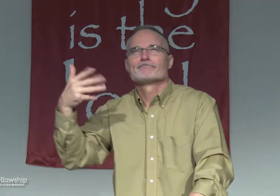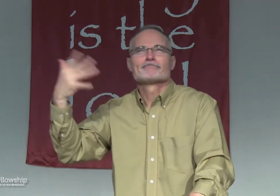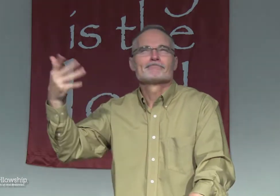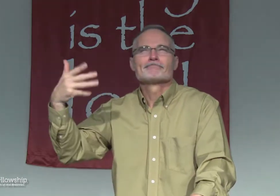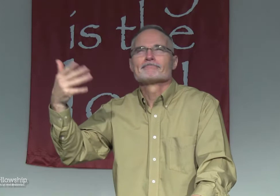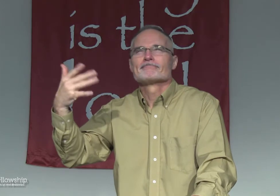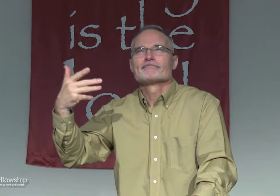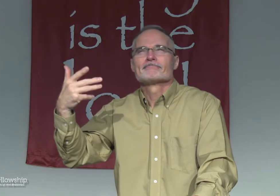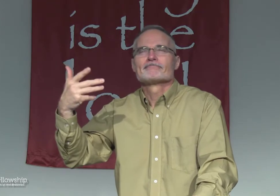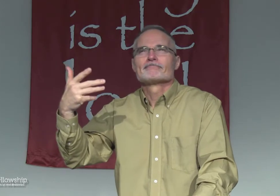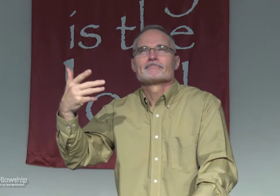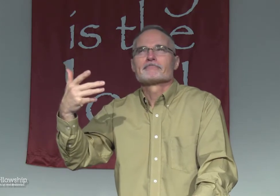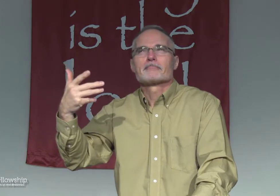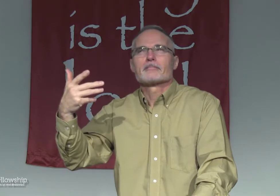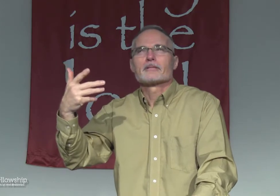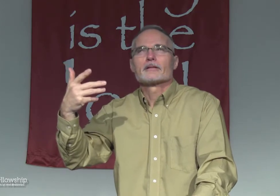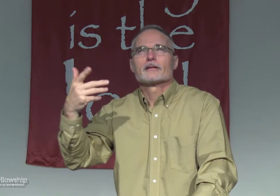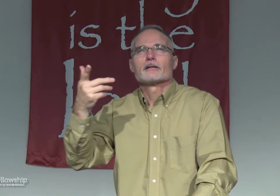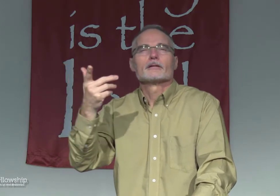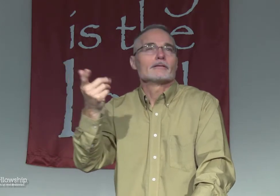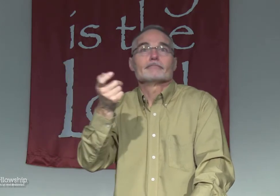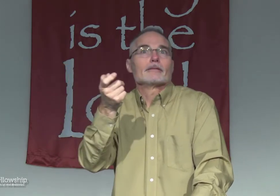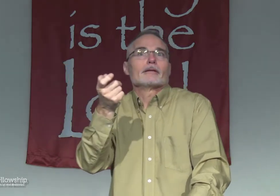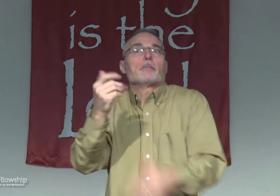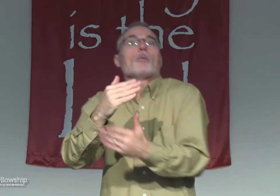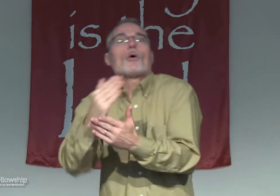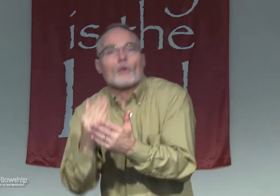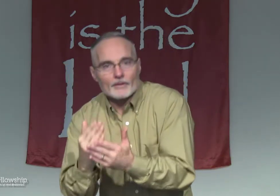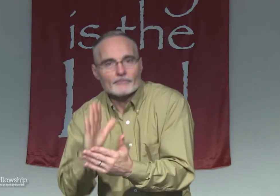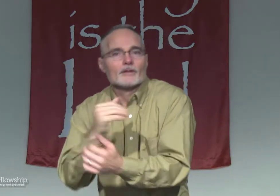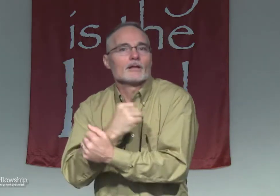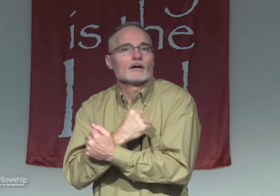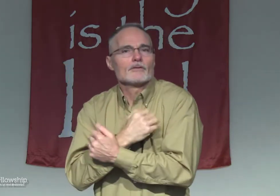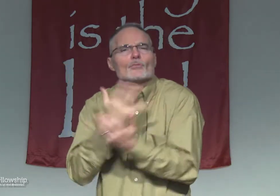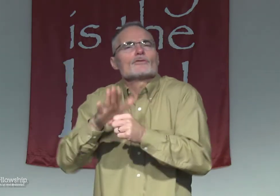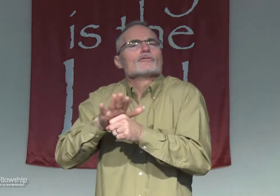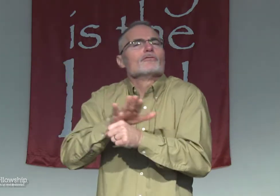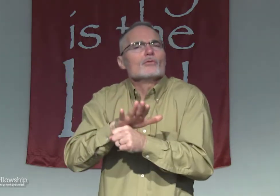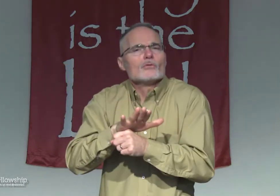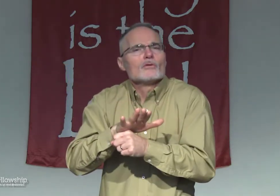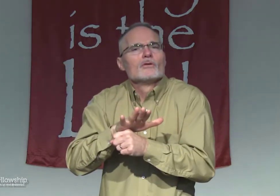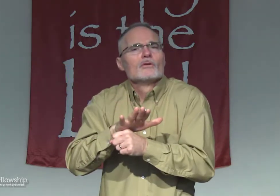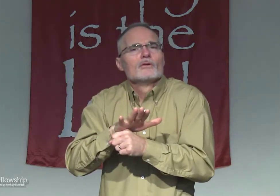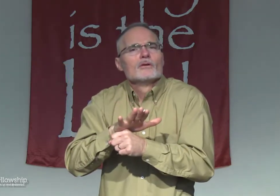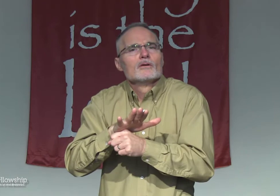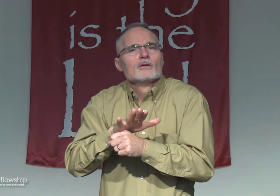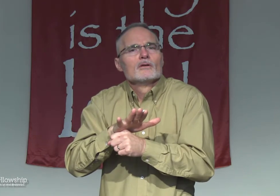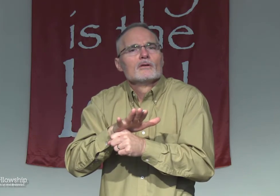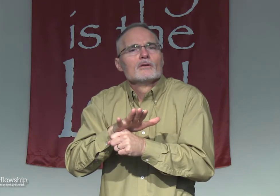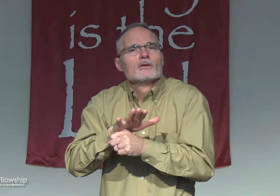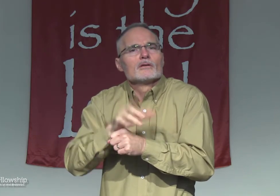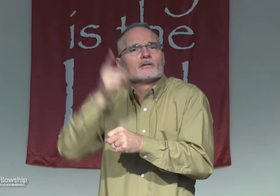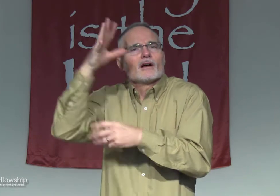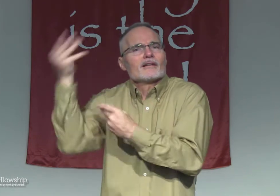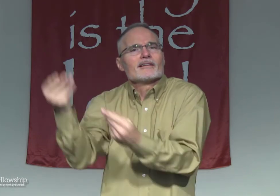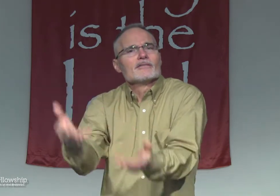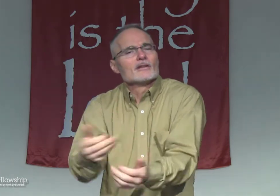They're just getting a little taste, a little hint of his love,